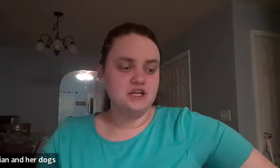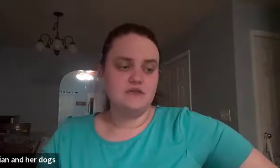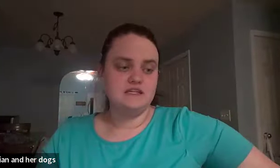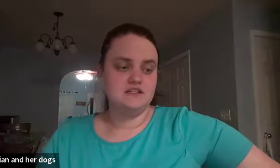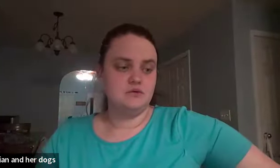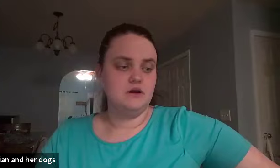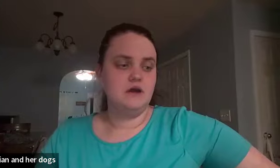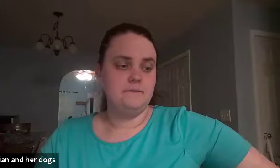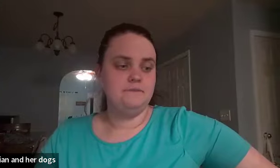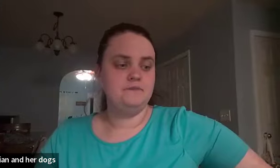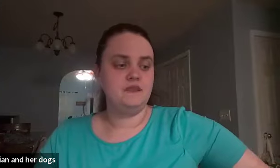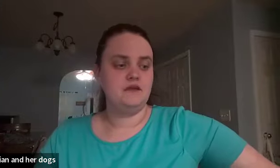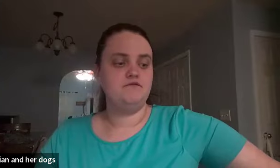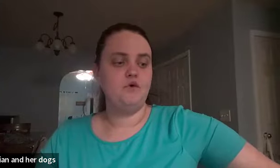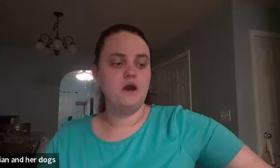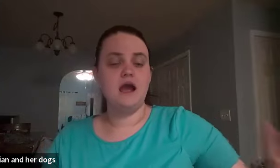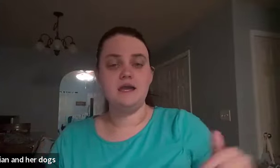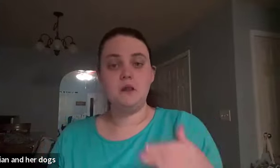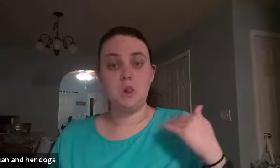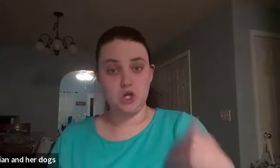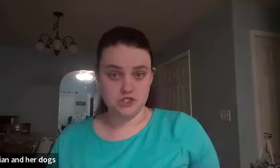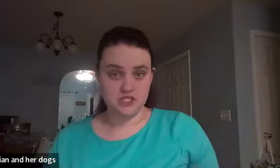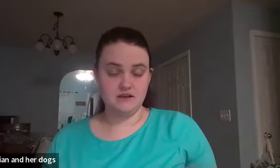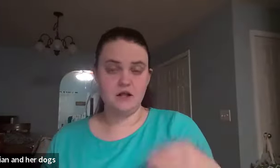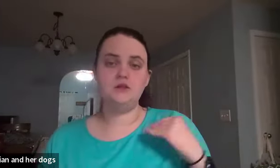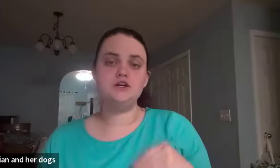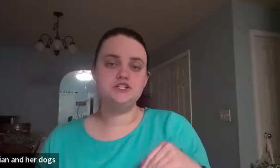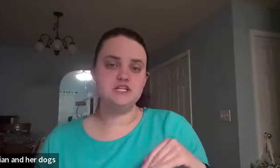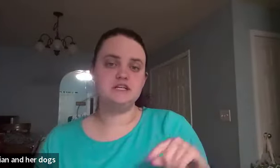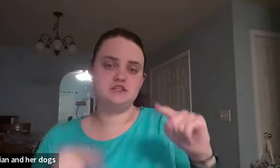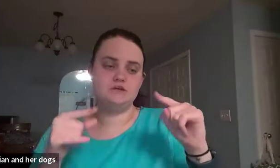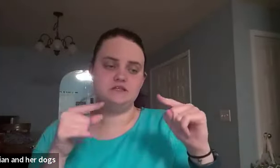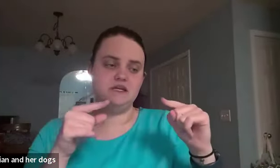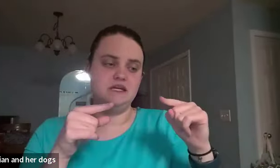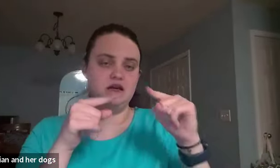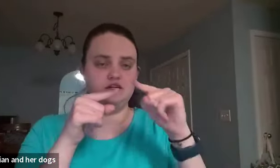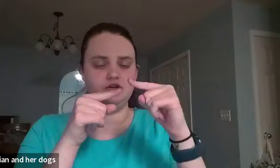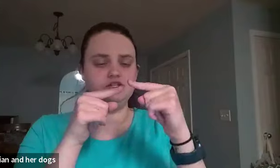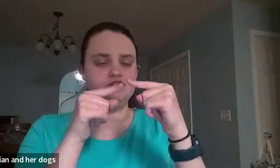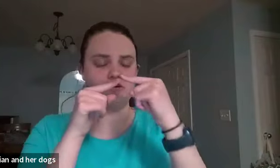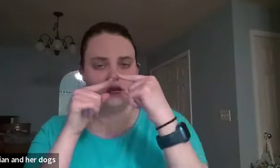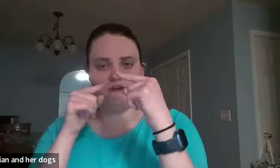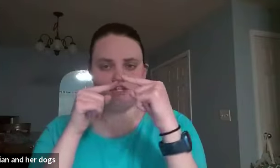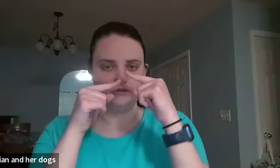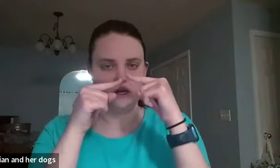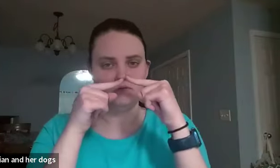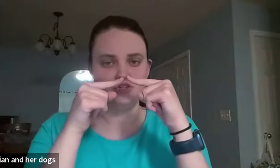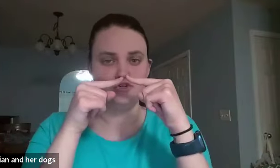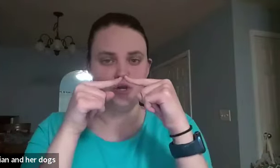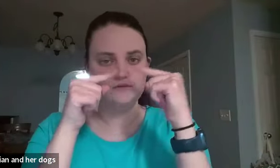Allergic. Oh, that is a good one. Okay. For I am allergic. Allergic is going to be, you're going to start kind of around your nose